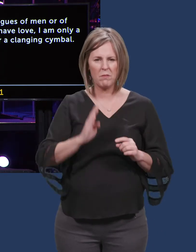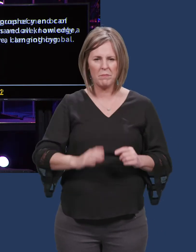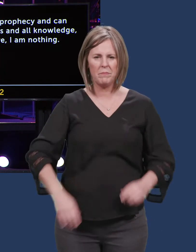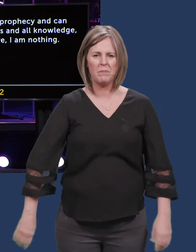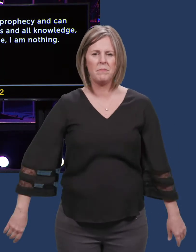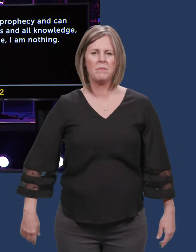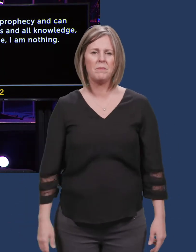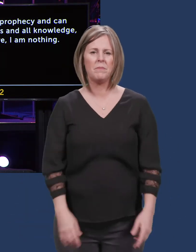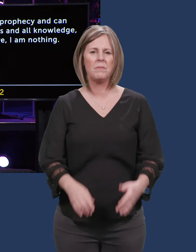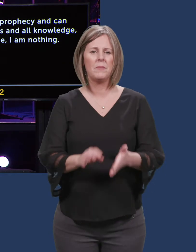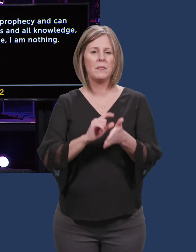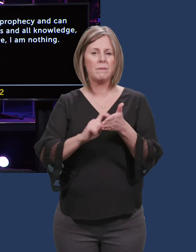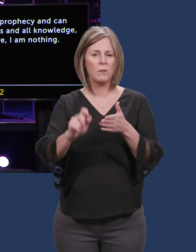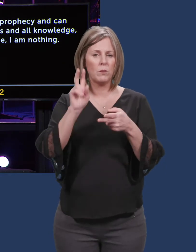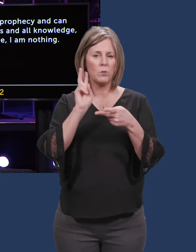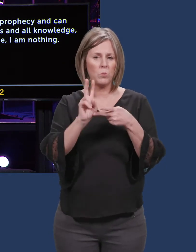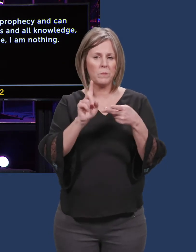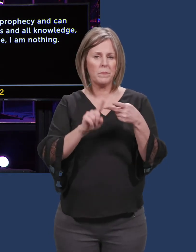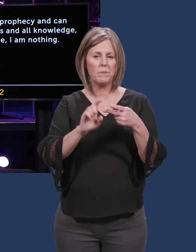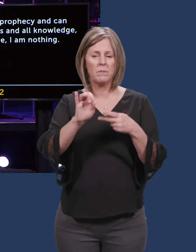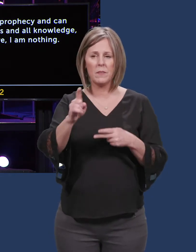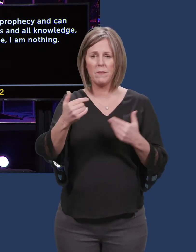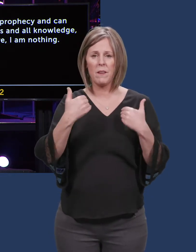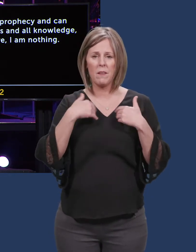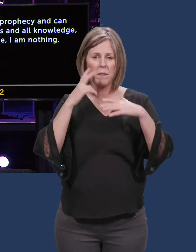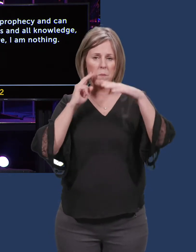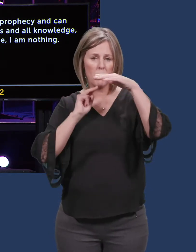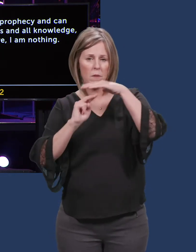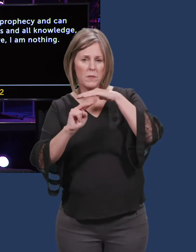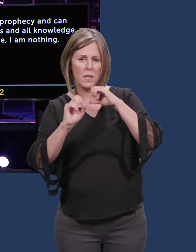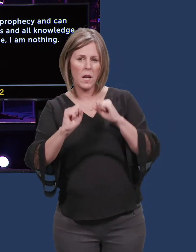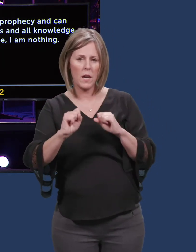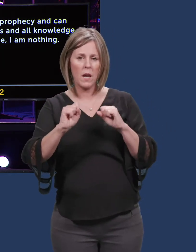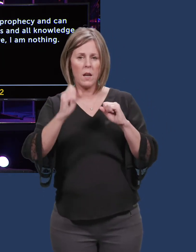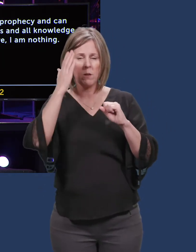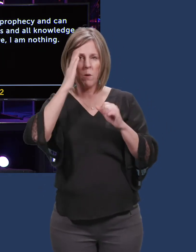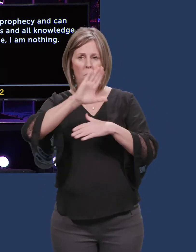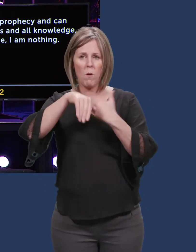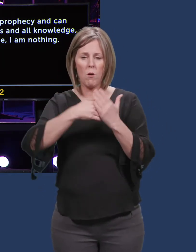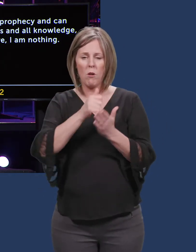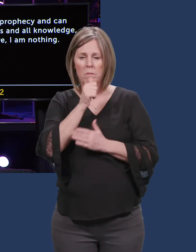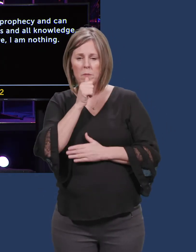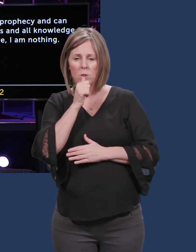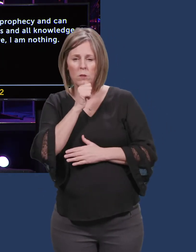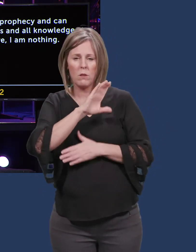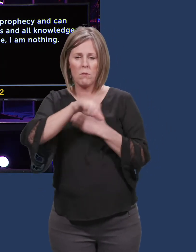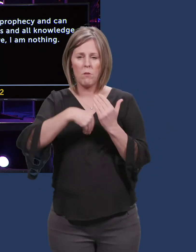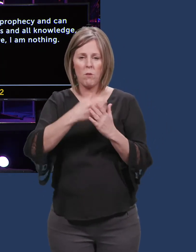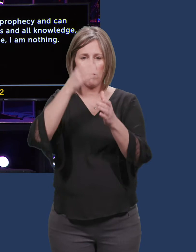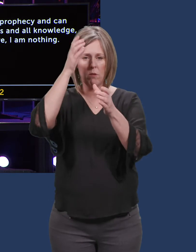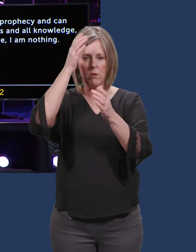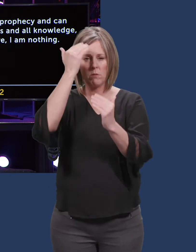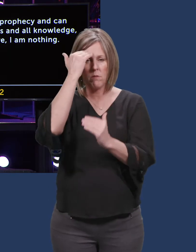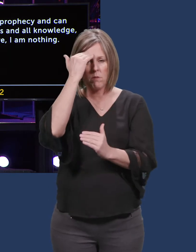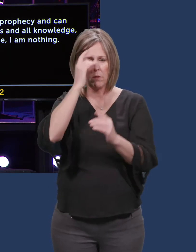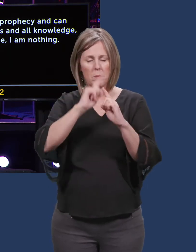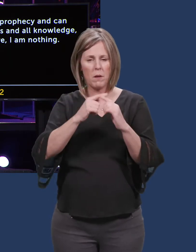2, if I have the gift of prophecy and can fathom all mysteries and all knowledge, but do not have